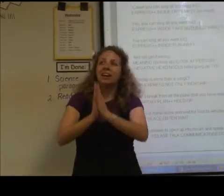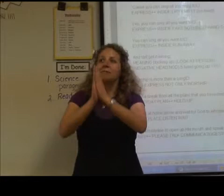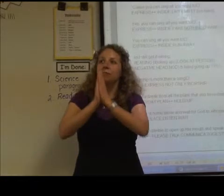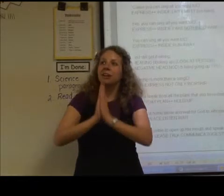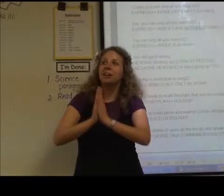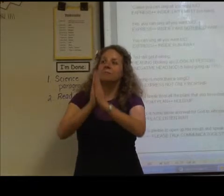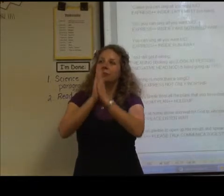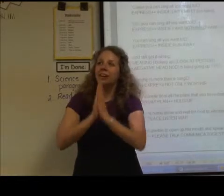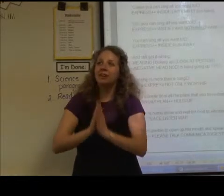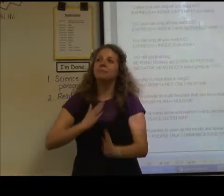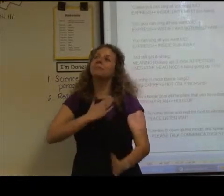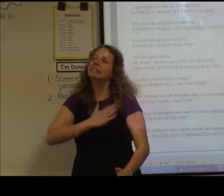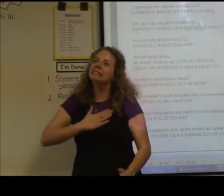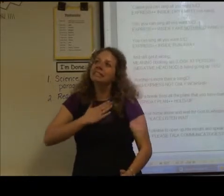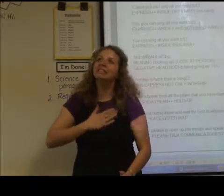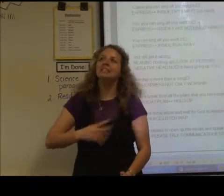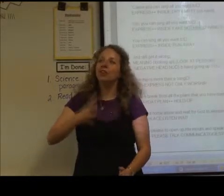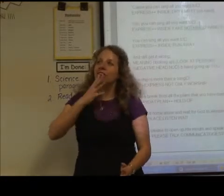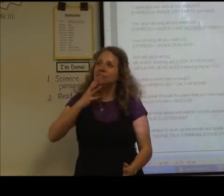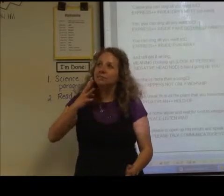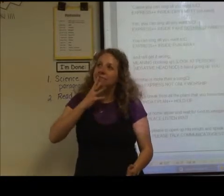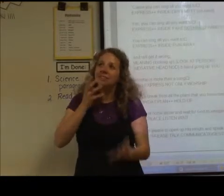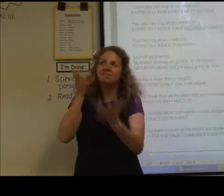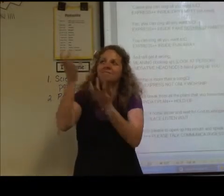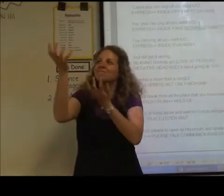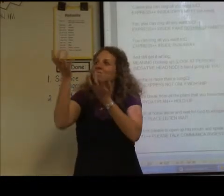pray, please talk to me.